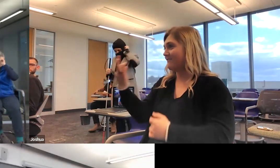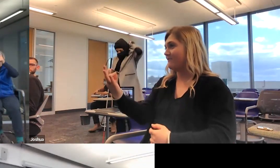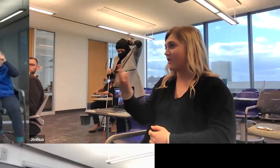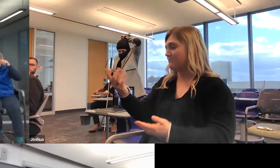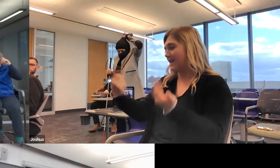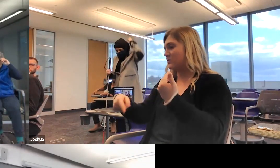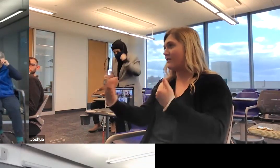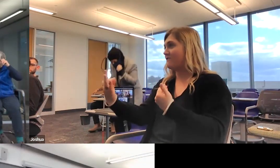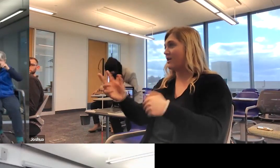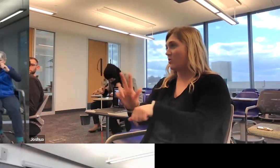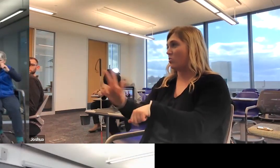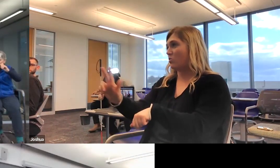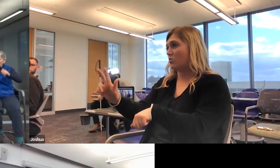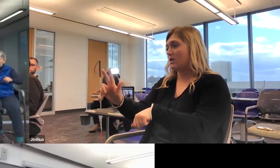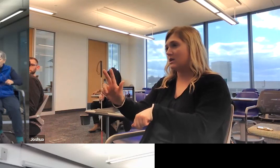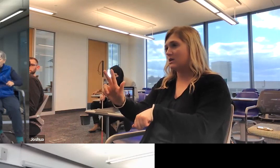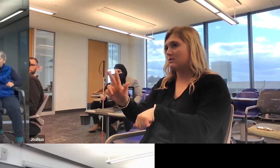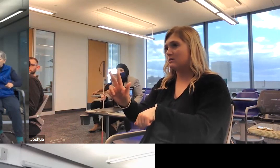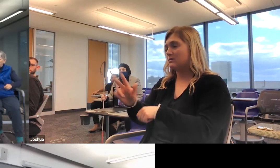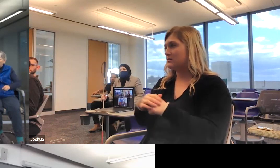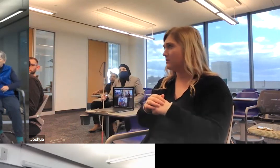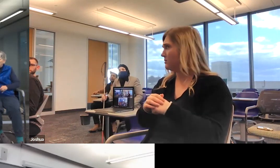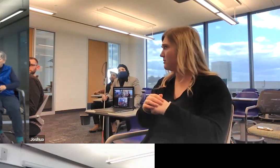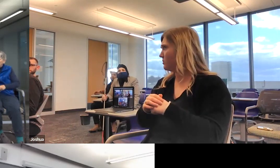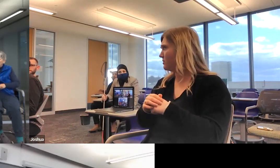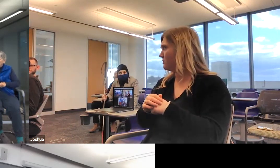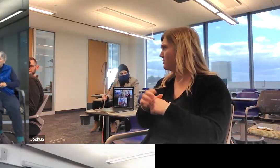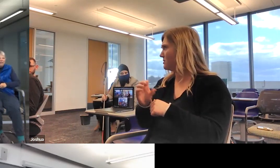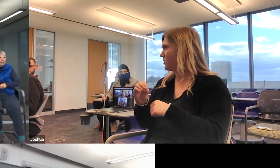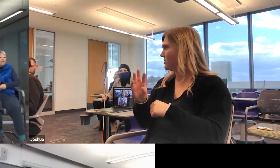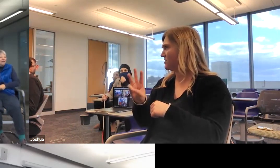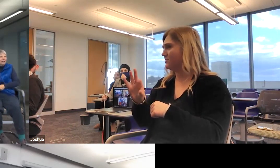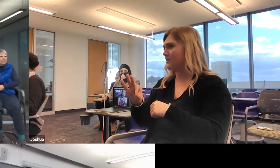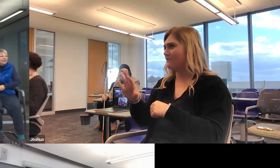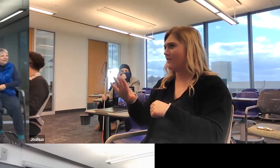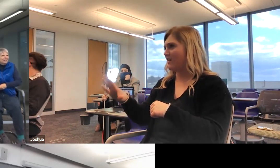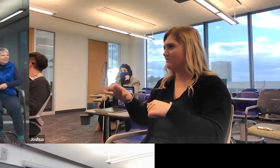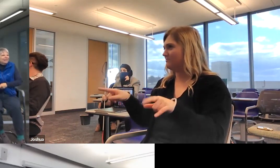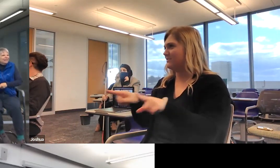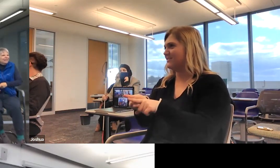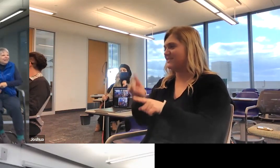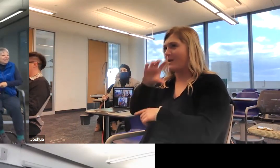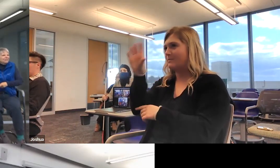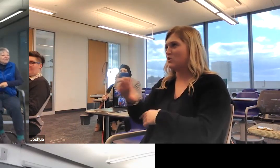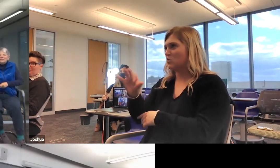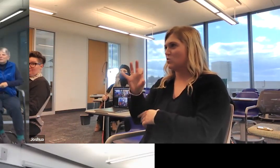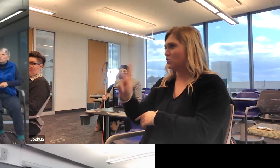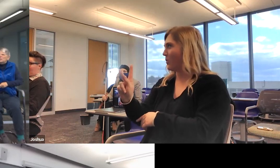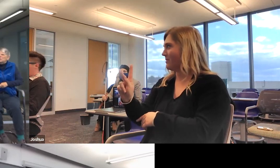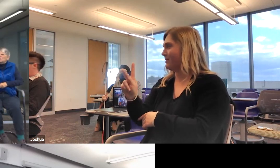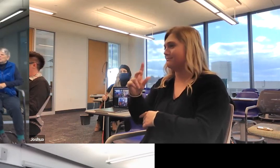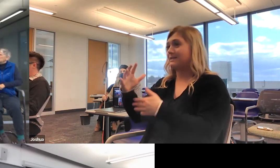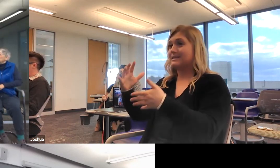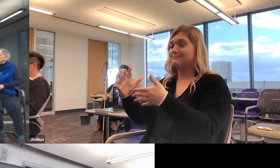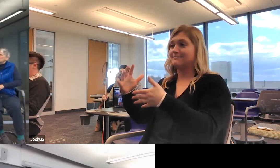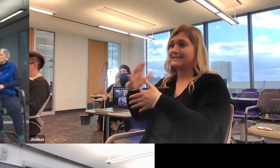Friday, next Friday at 3 p.m. here in I-6 655, and with the same Zoom link. We have Mr. Troy Leonard, the senior planner